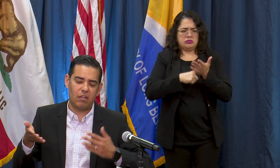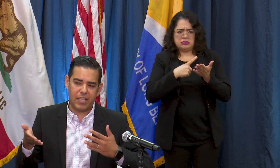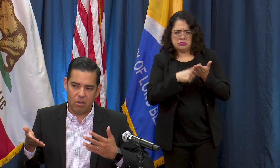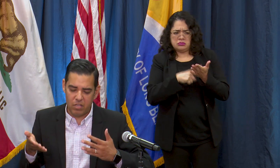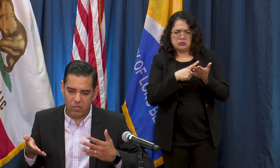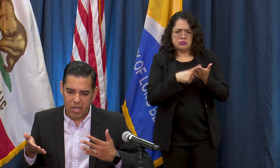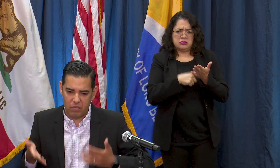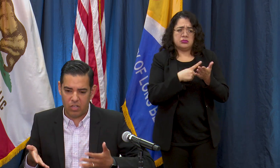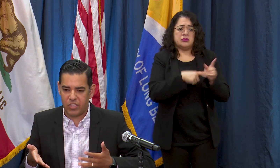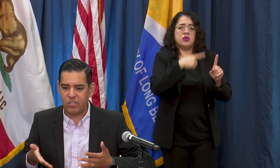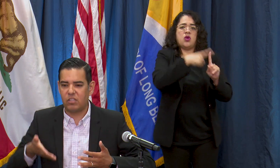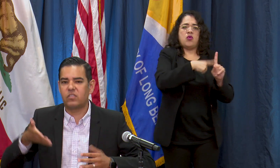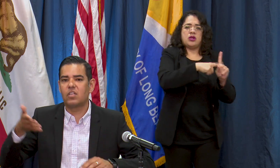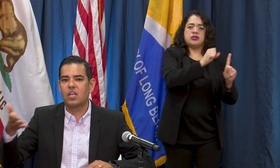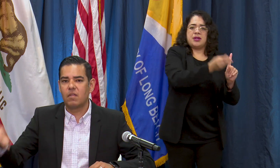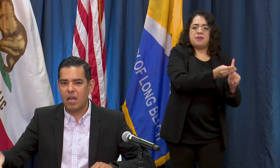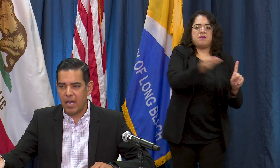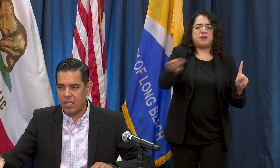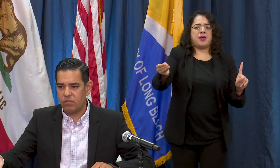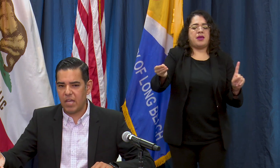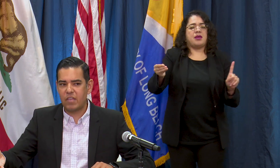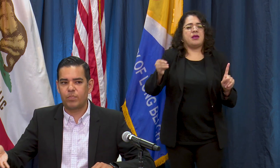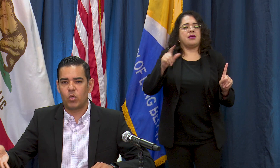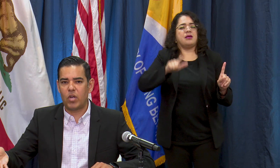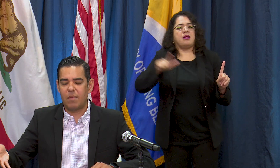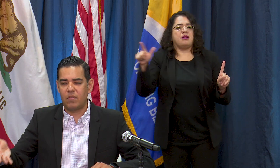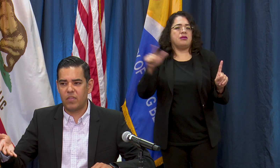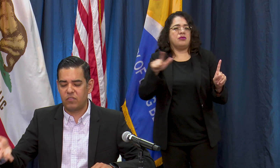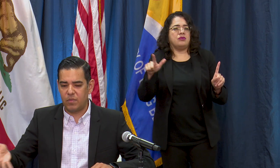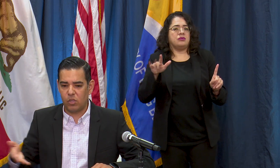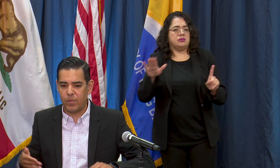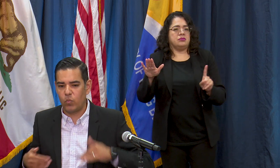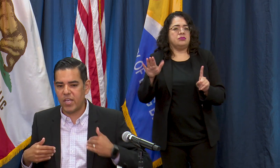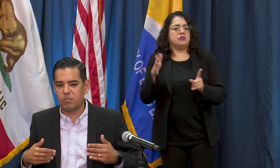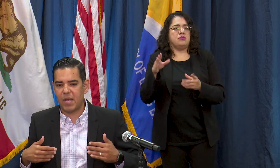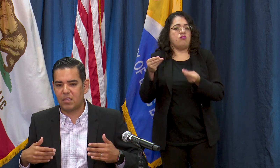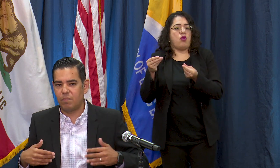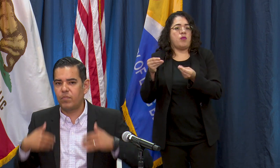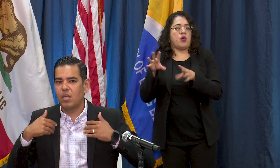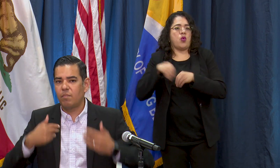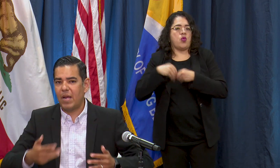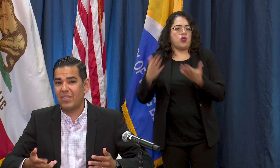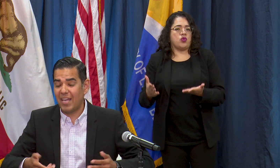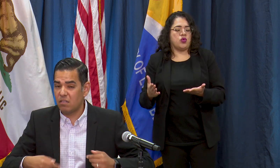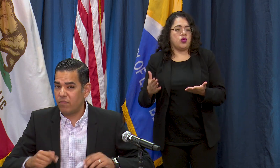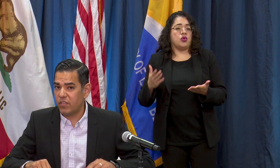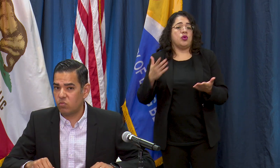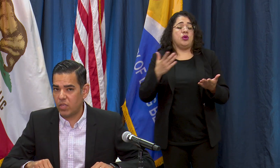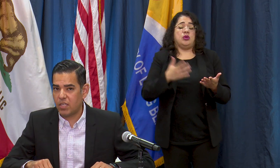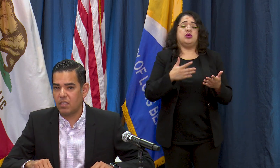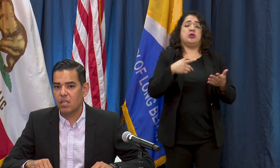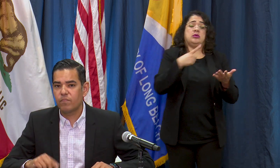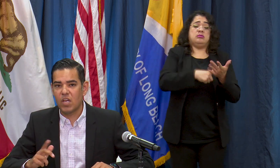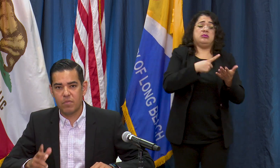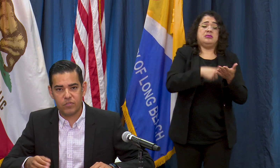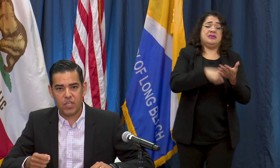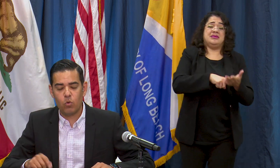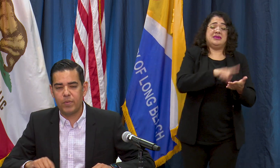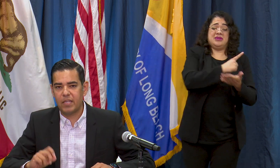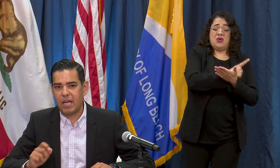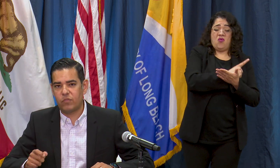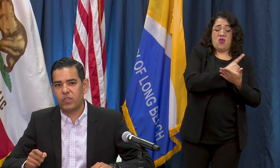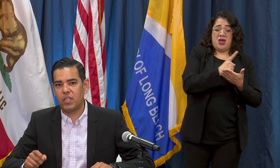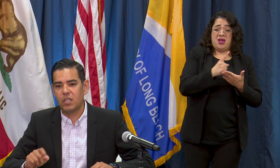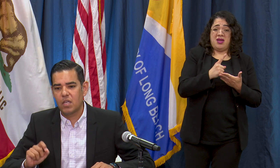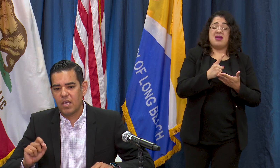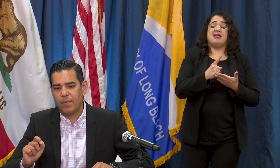The county of Los Angeles has a program that's similar. But we expect that by the end of this week, the city will